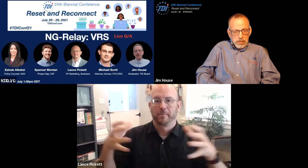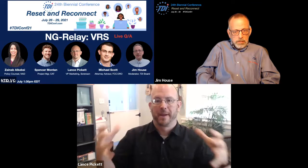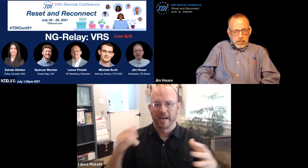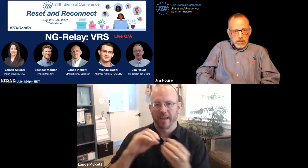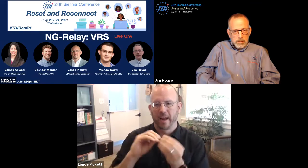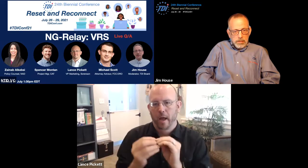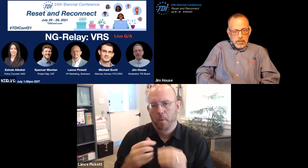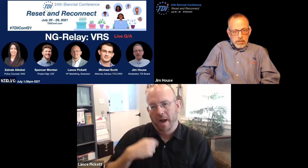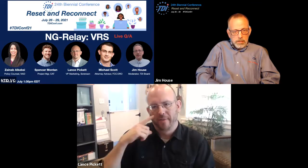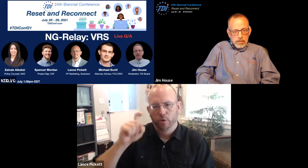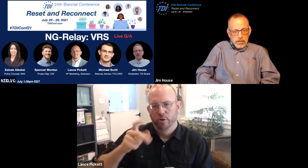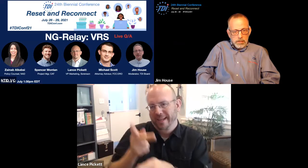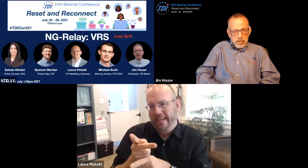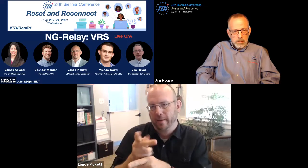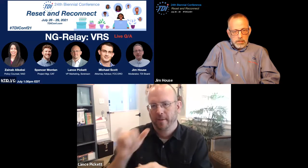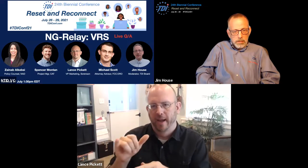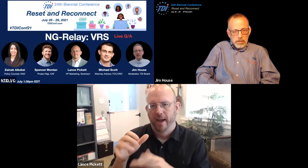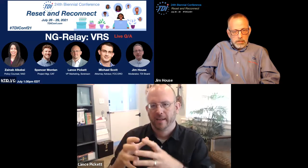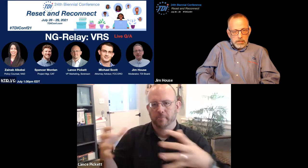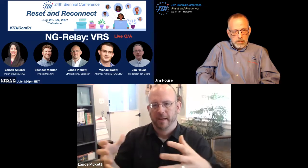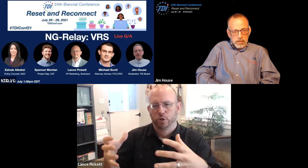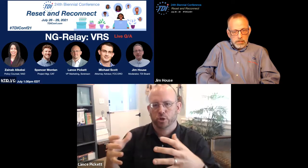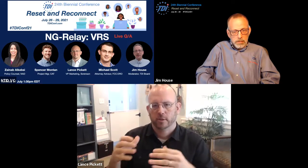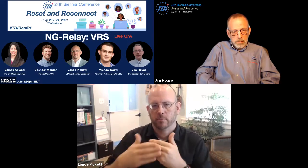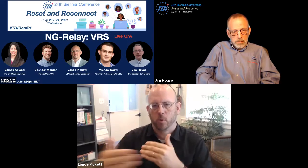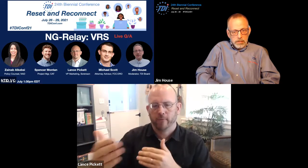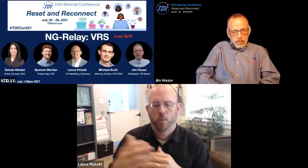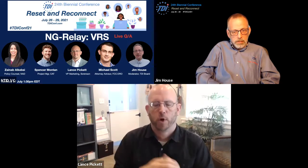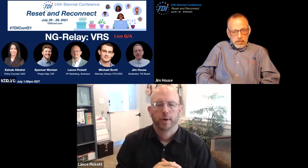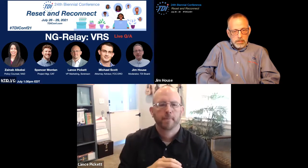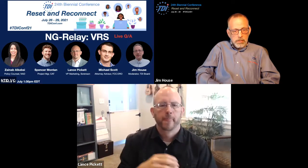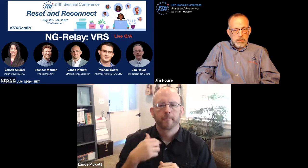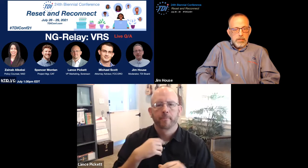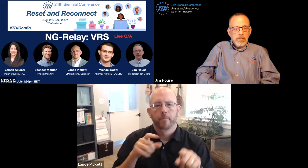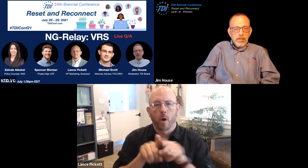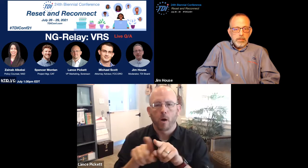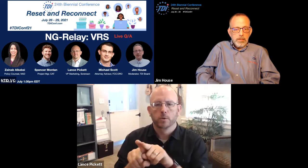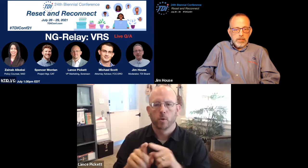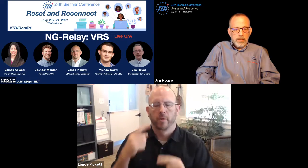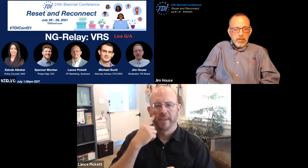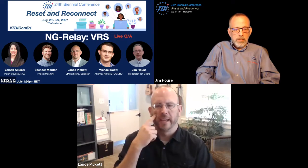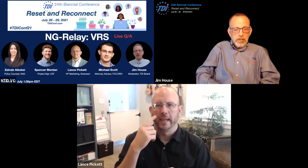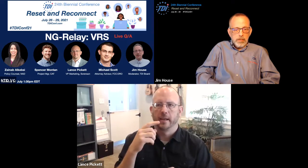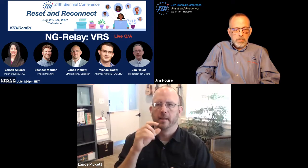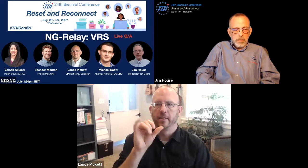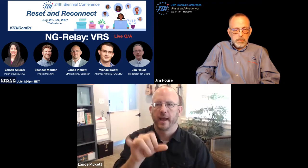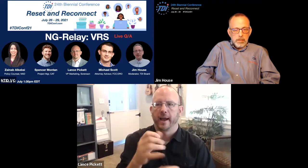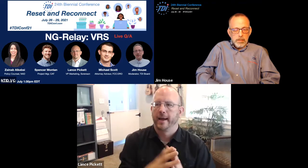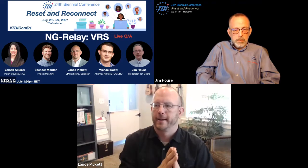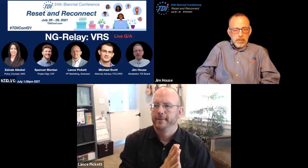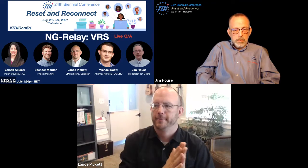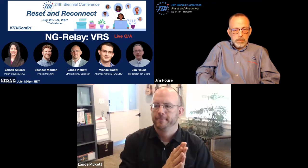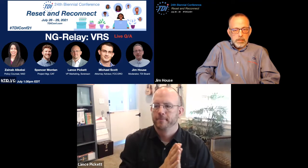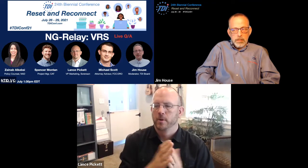home. And they expanded that number. And I think we should keep that expansion going forward. I also